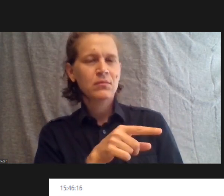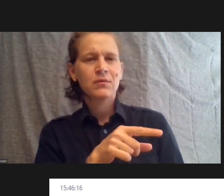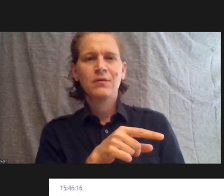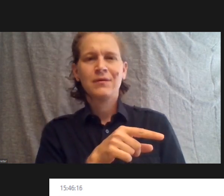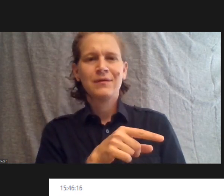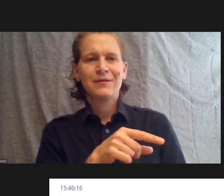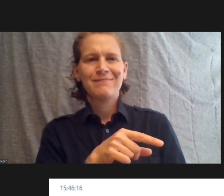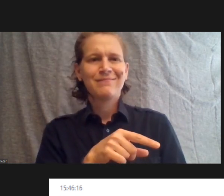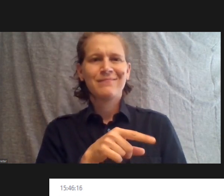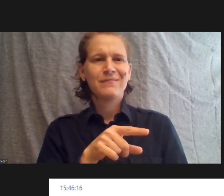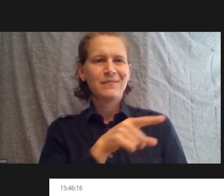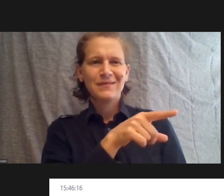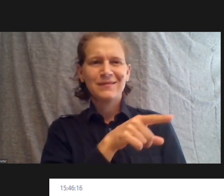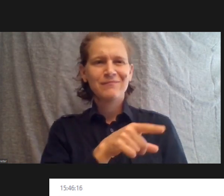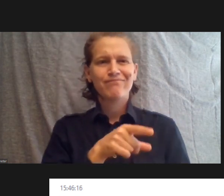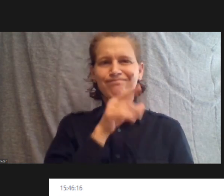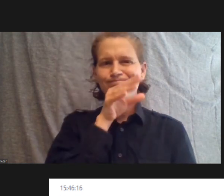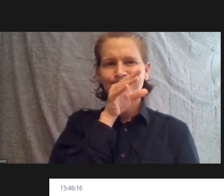understand him.